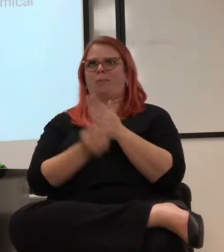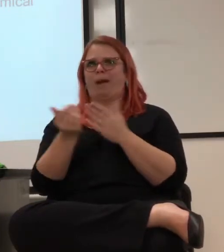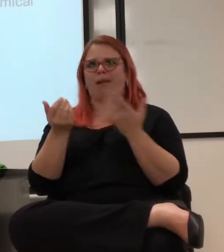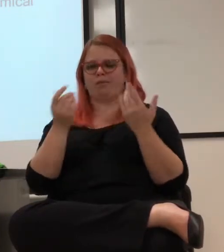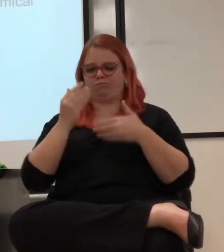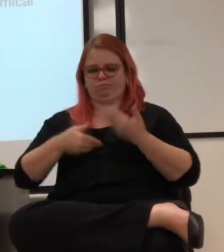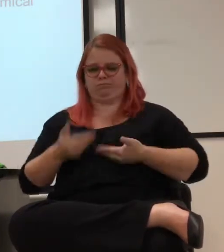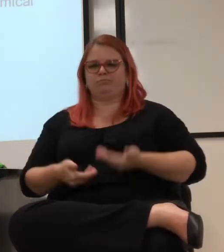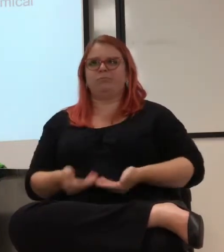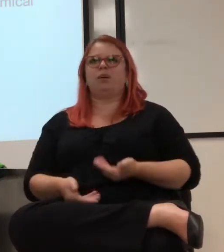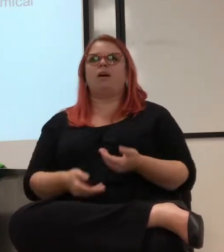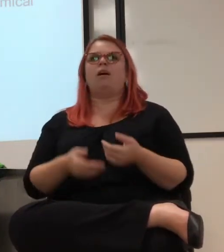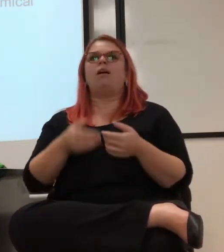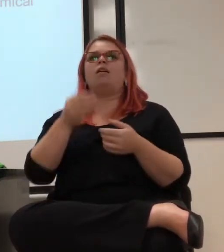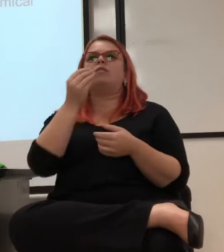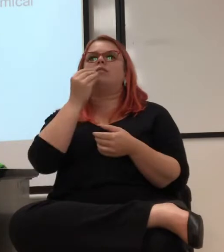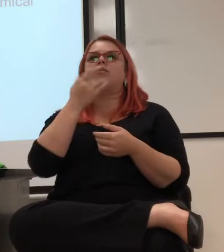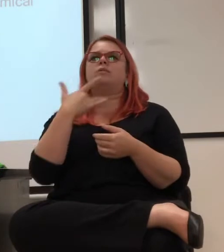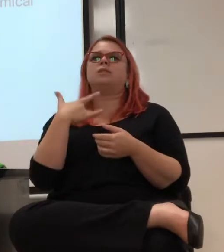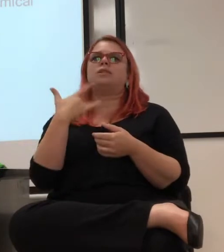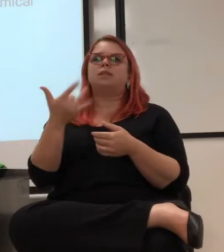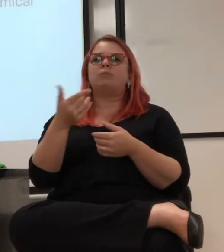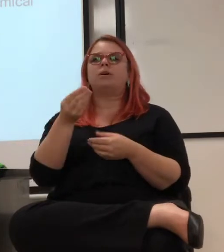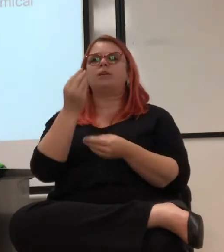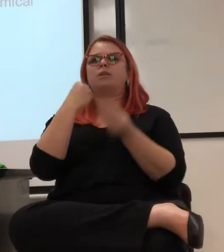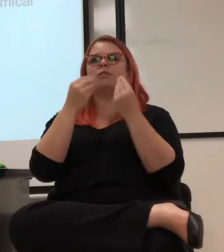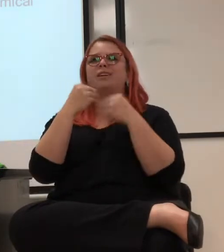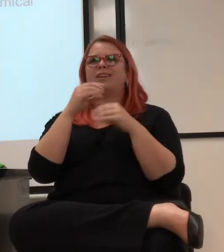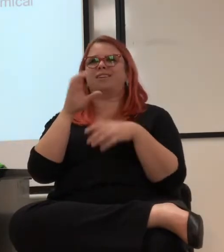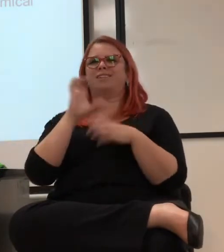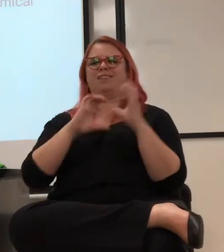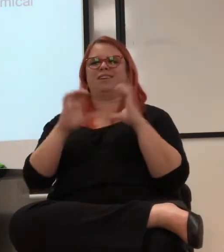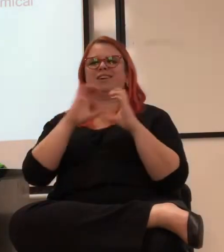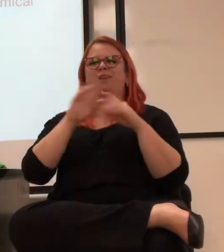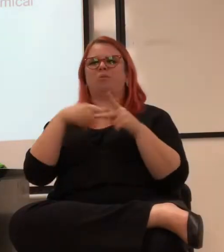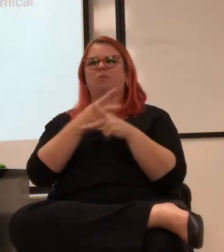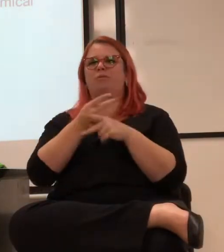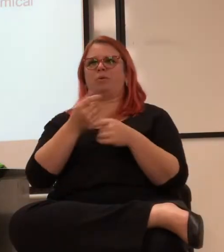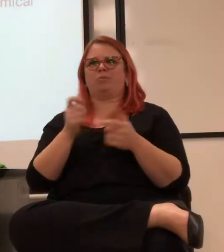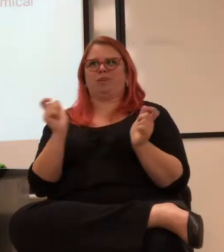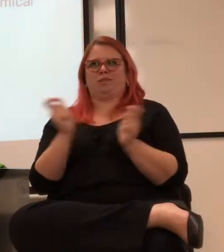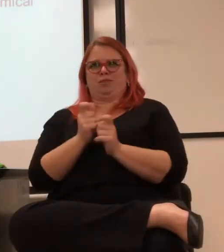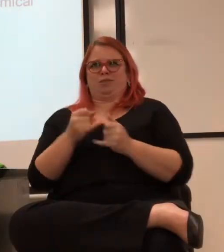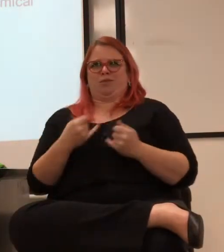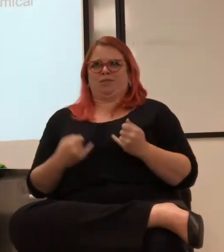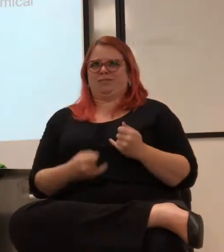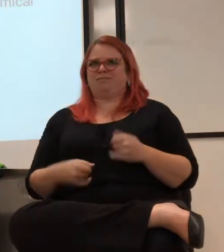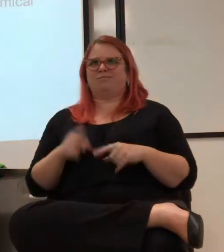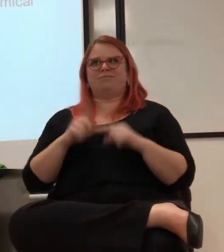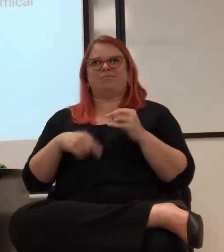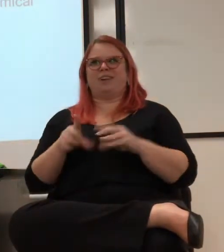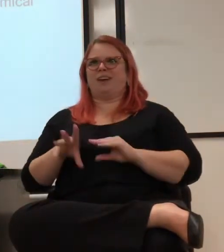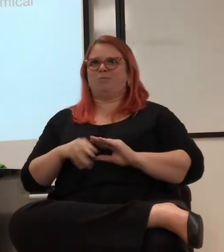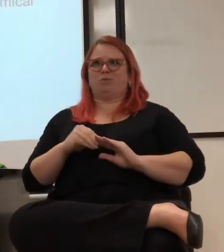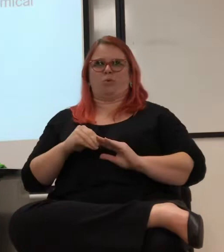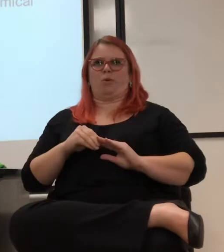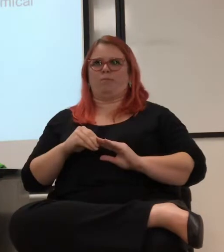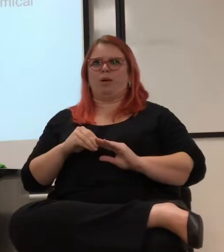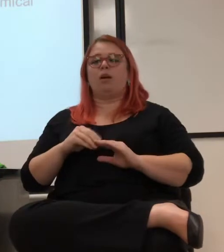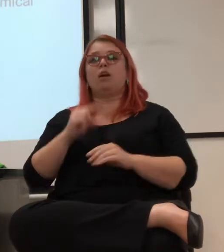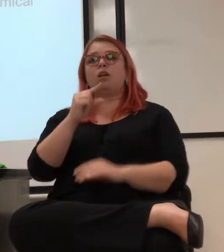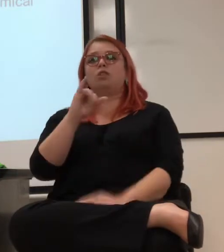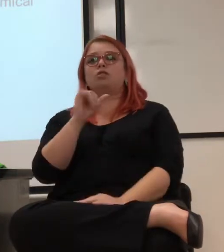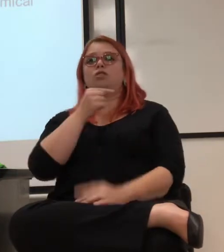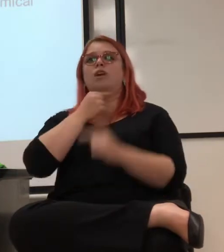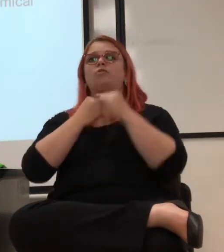often ingested in a chemical form that the small intestine cannot absorb. To facilitate absorption, the GI tract digests food